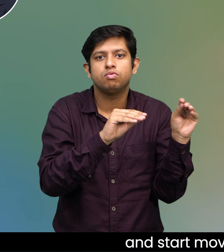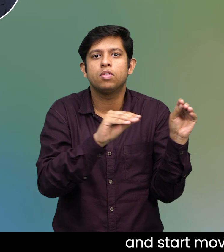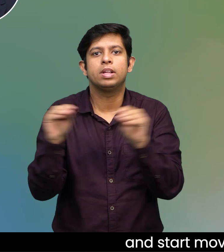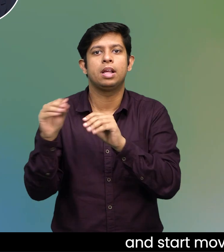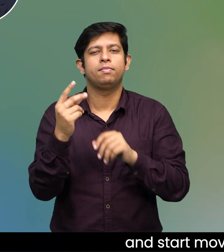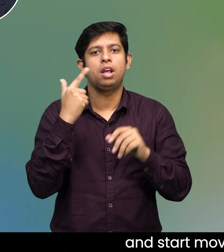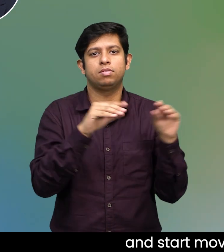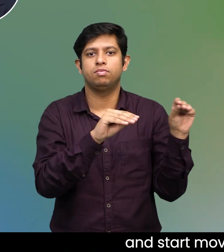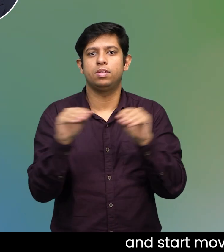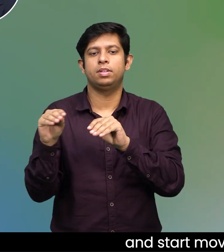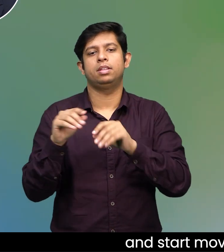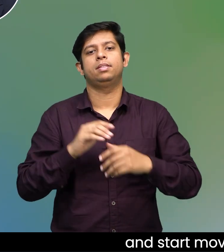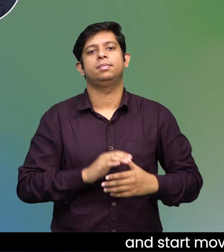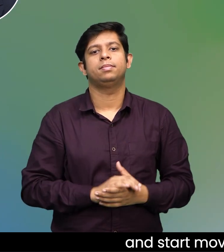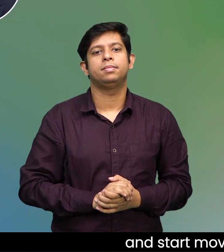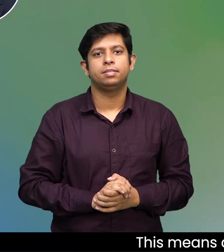very fast.